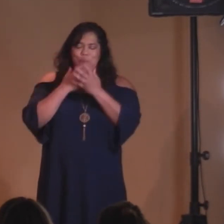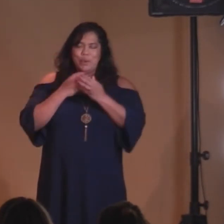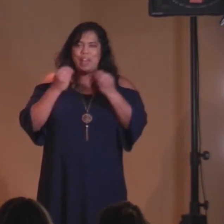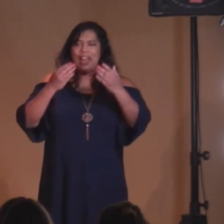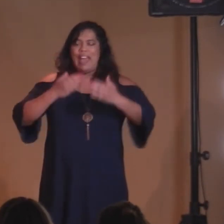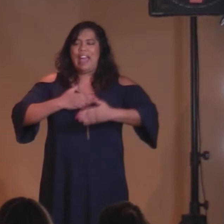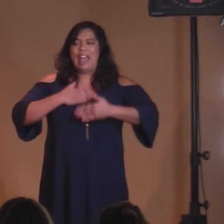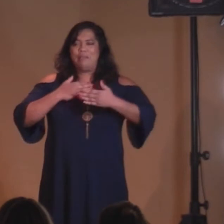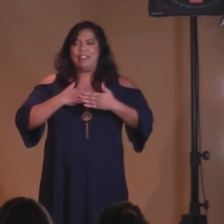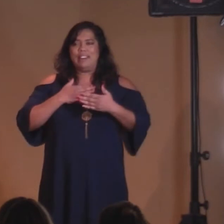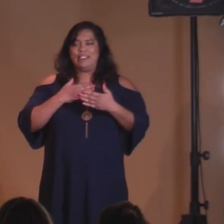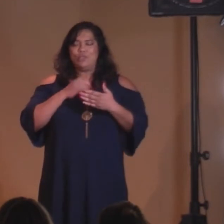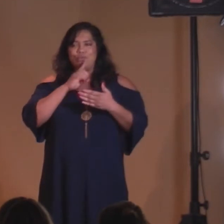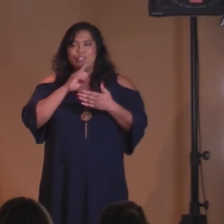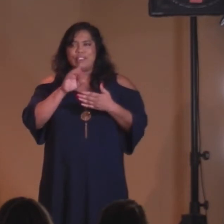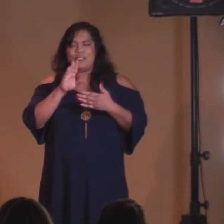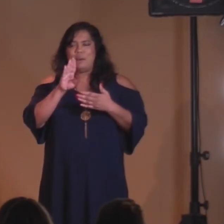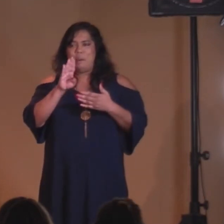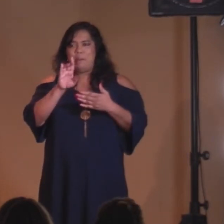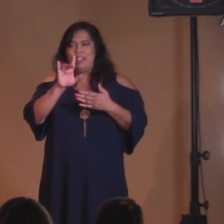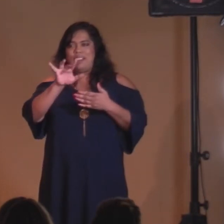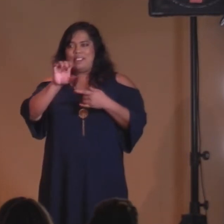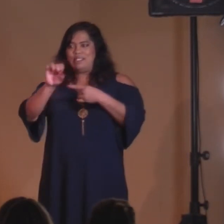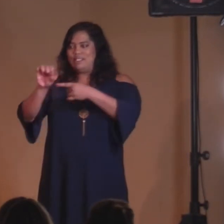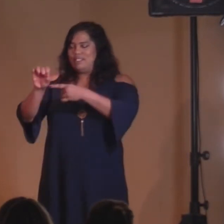the moment.